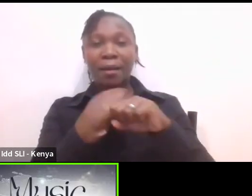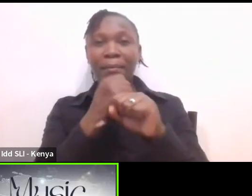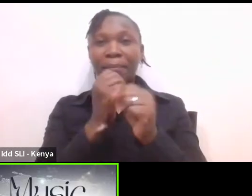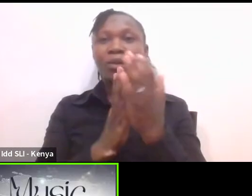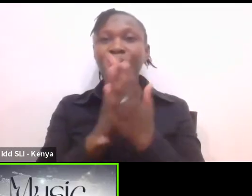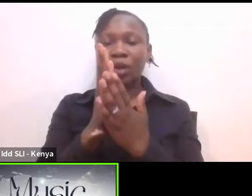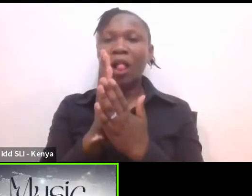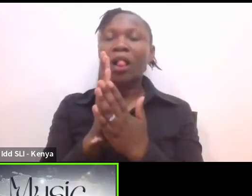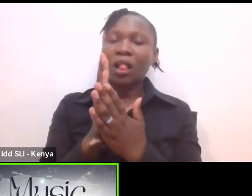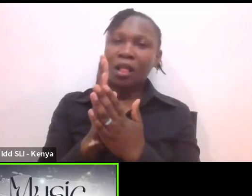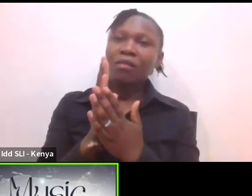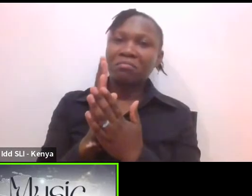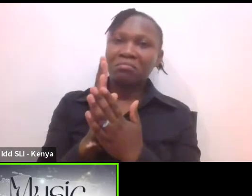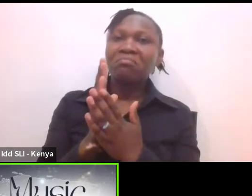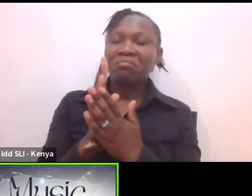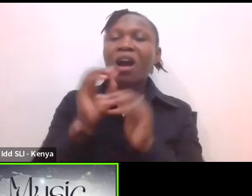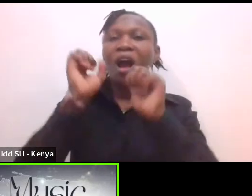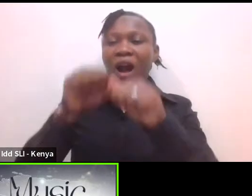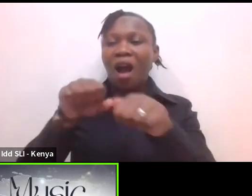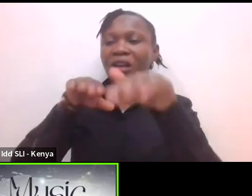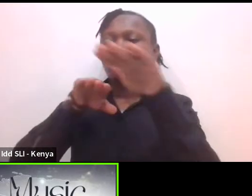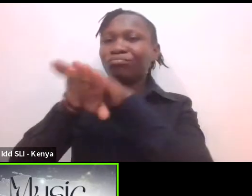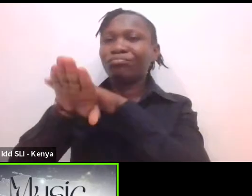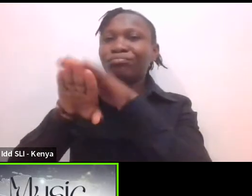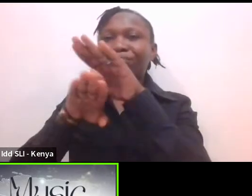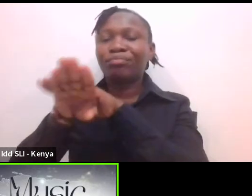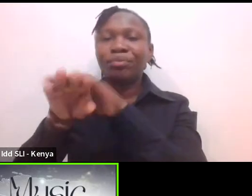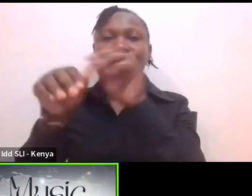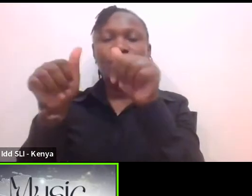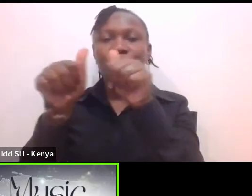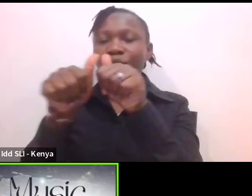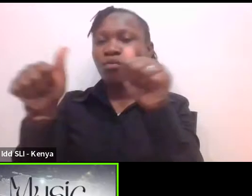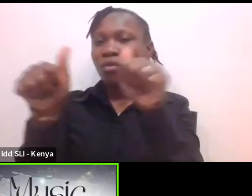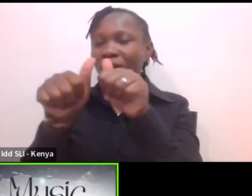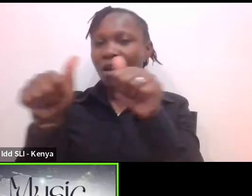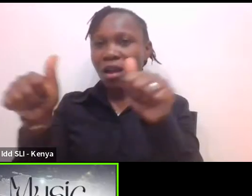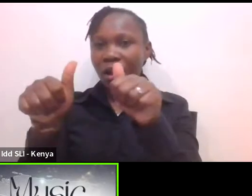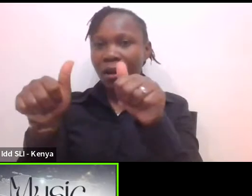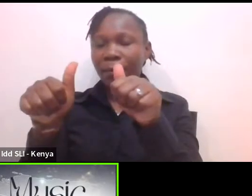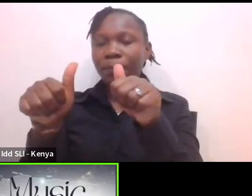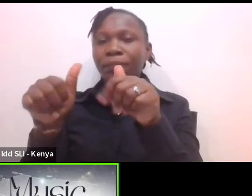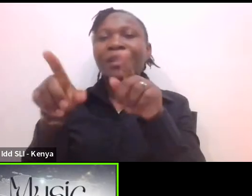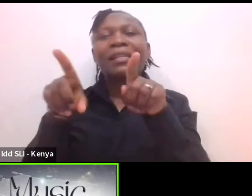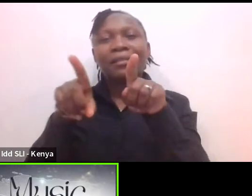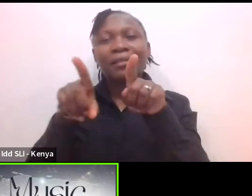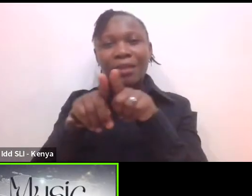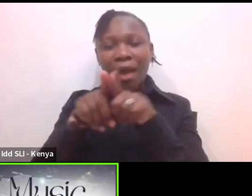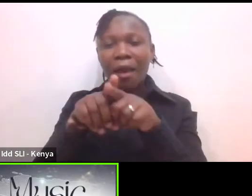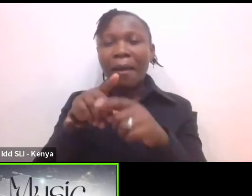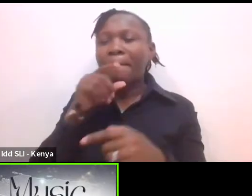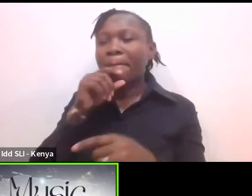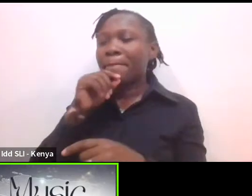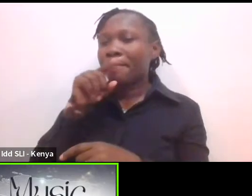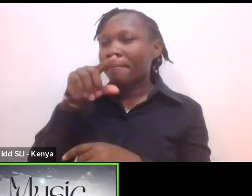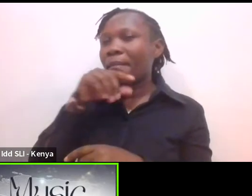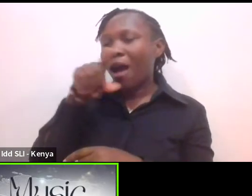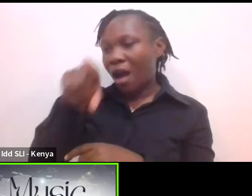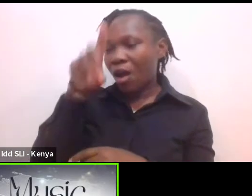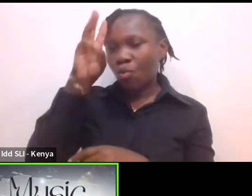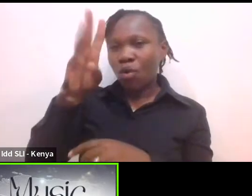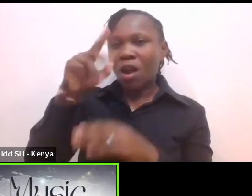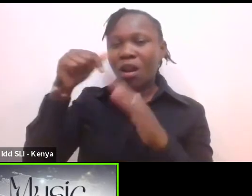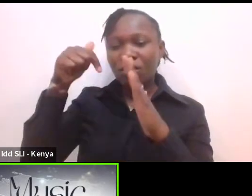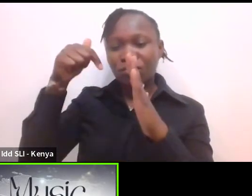is accessible. But Stephen, I think, is going to take us a little bit deeper into the design and